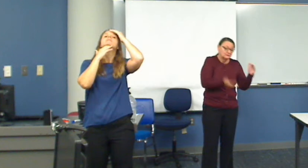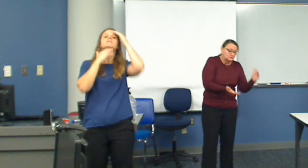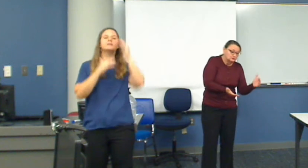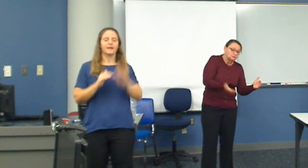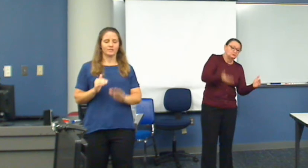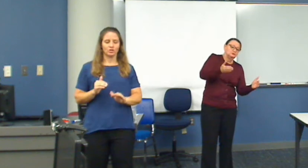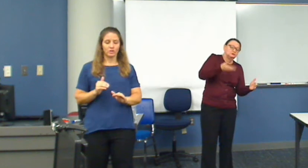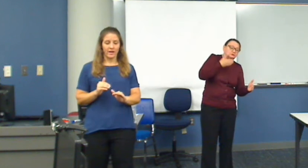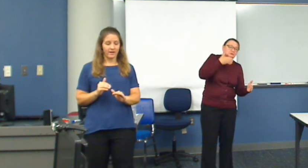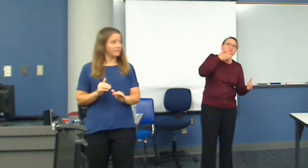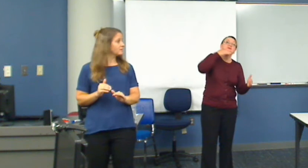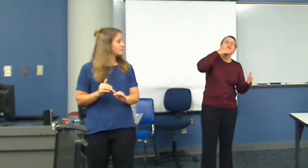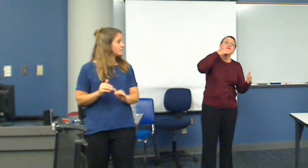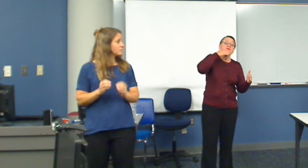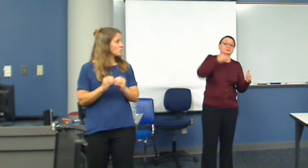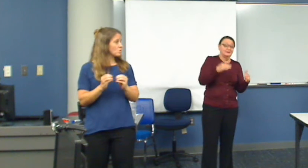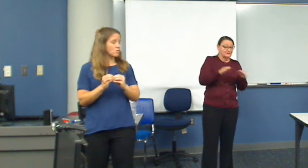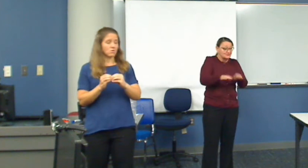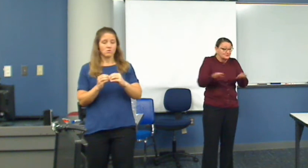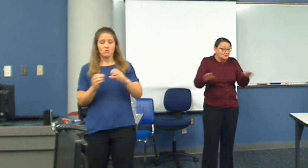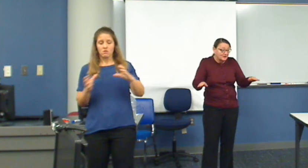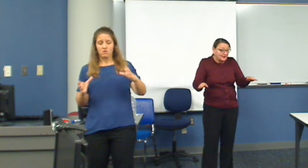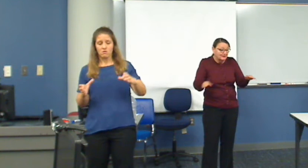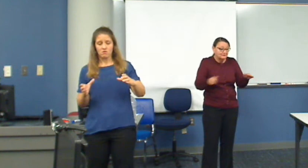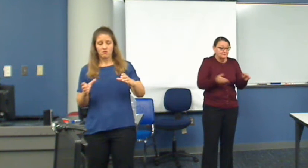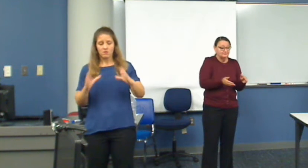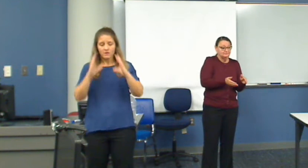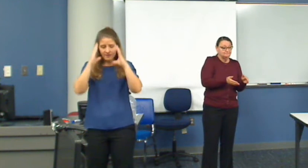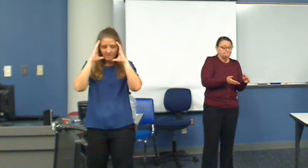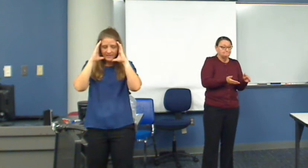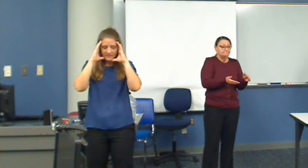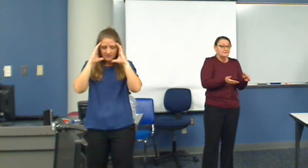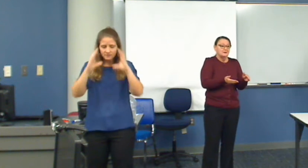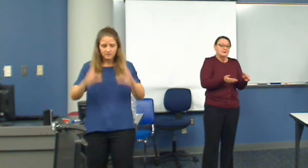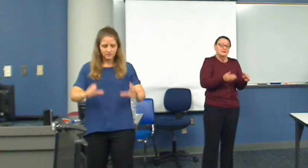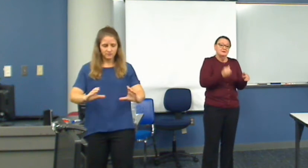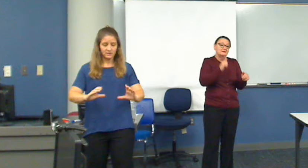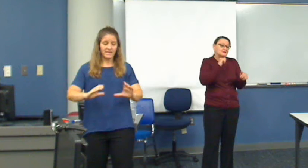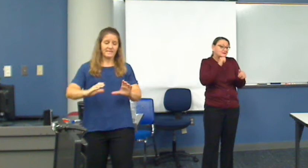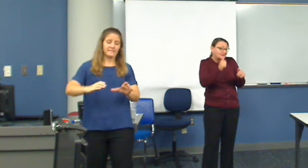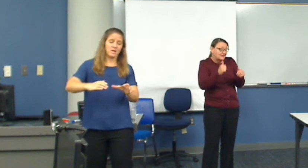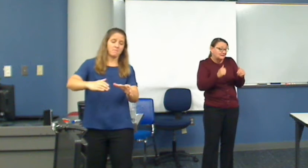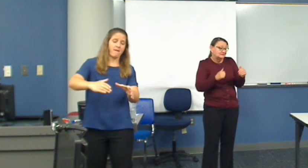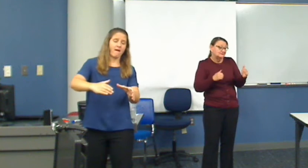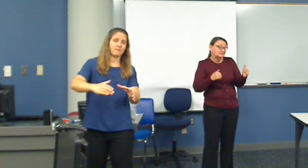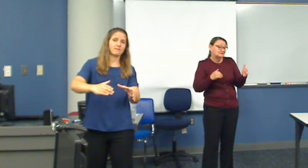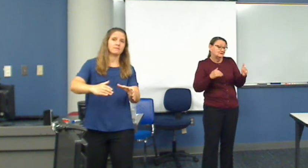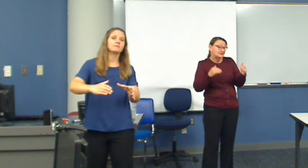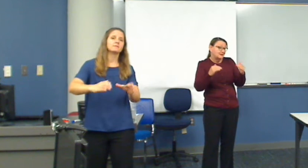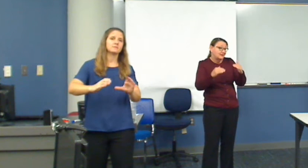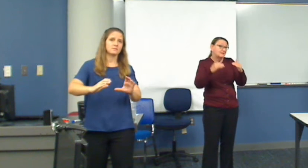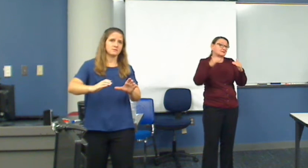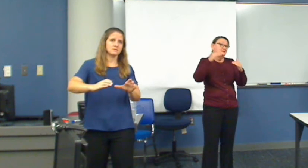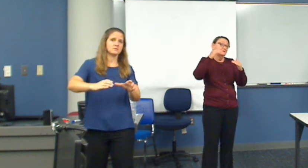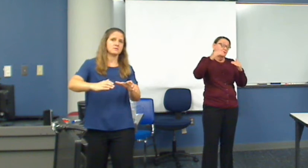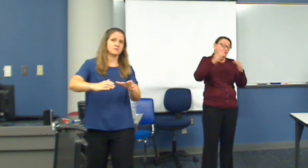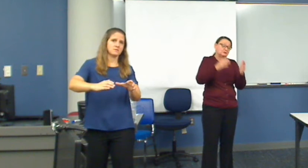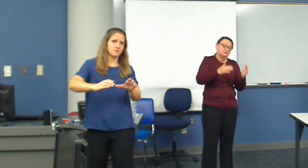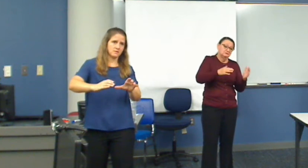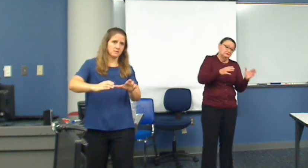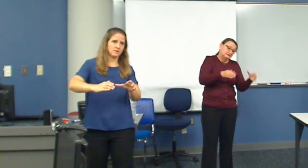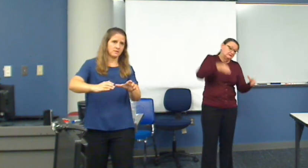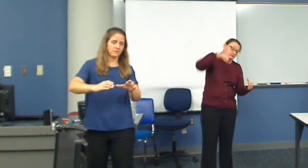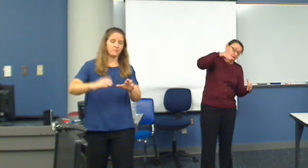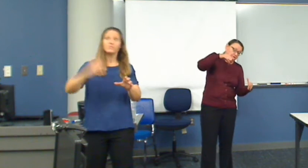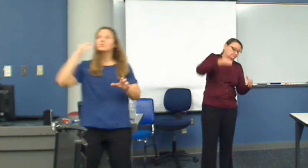bit past center. Okay? So not quite as far. So if we try to get those breaths and they don't go